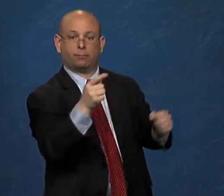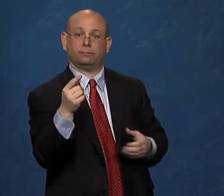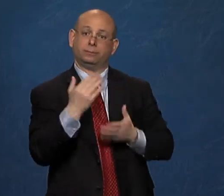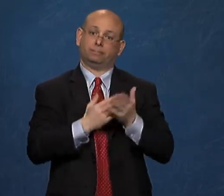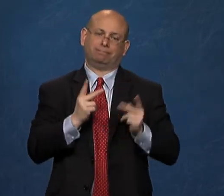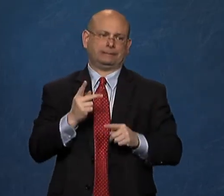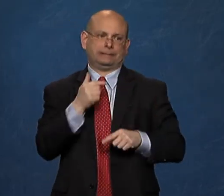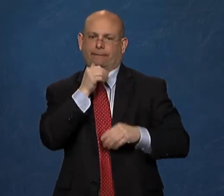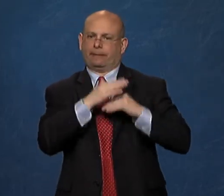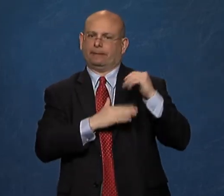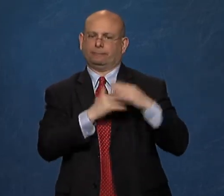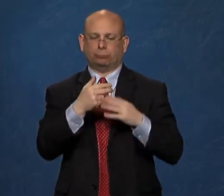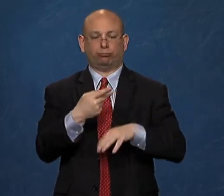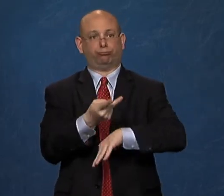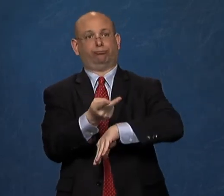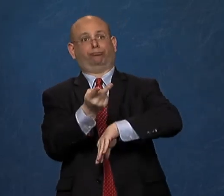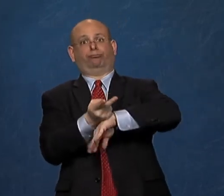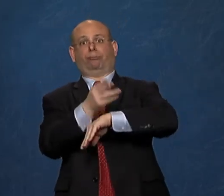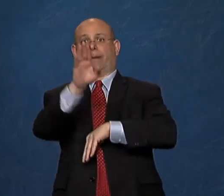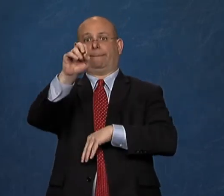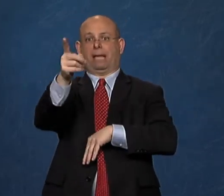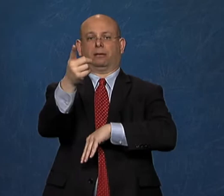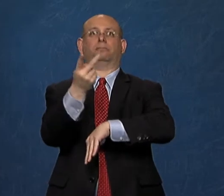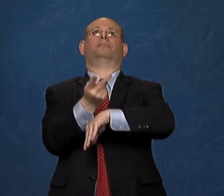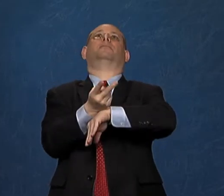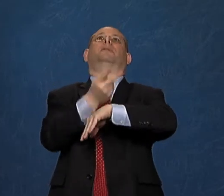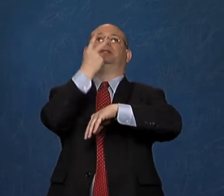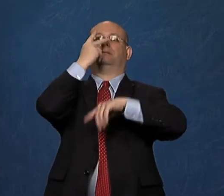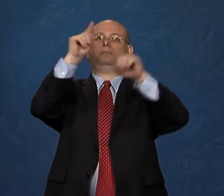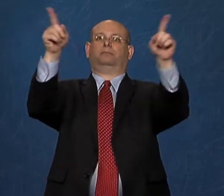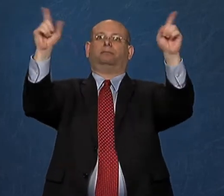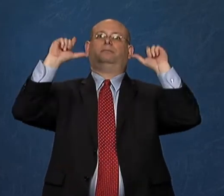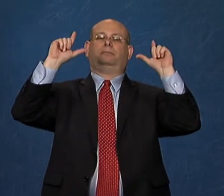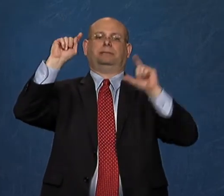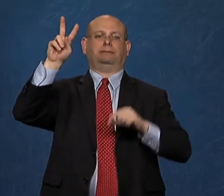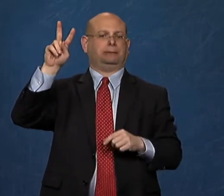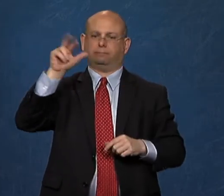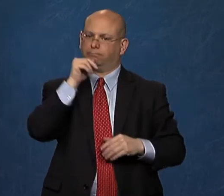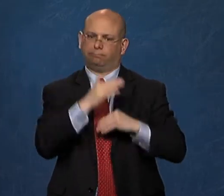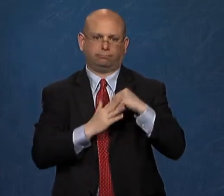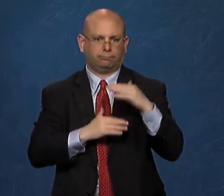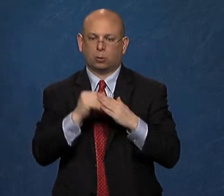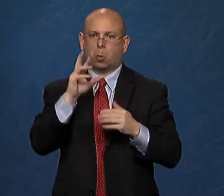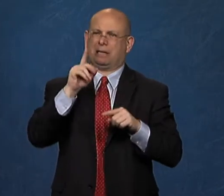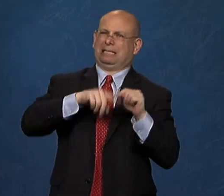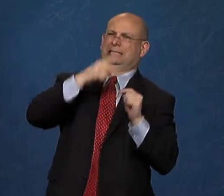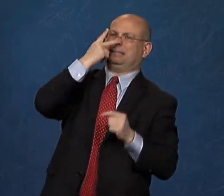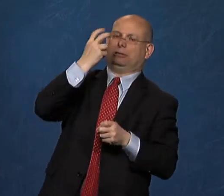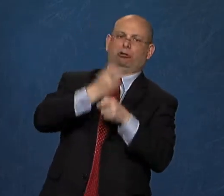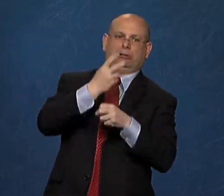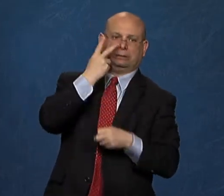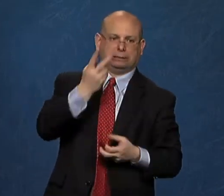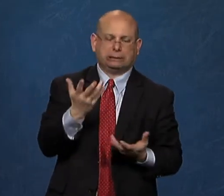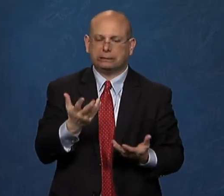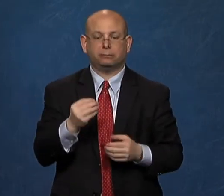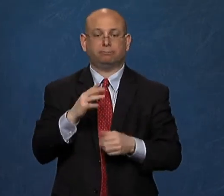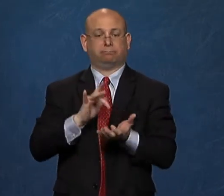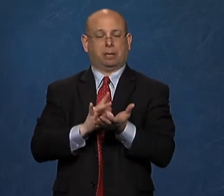Positioning of the screen for VRI accessibility is often difficult. If you imagine a deaf person lying in bed, it's not easy to access the TV